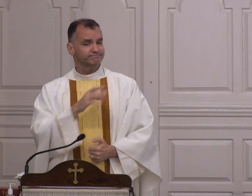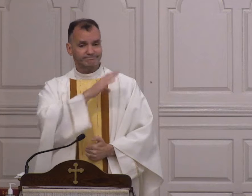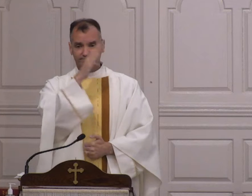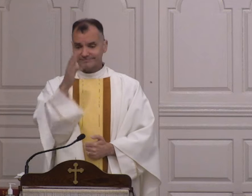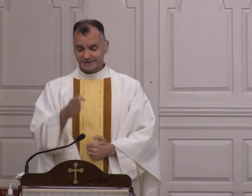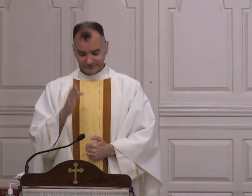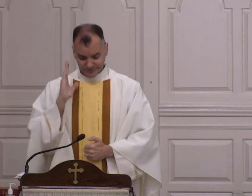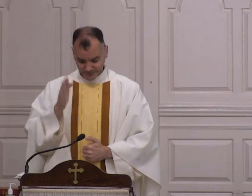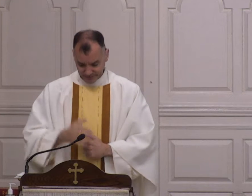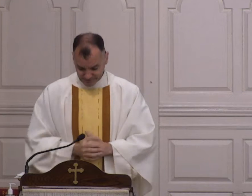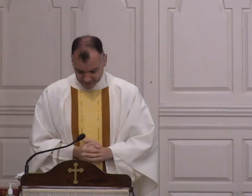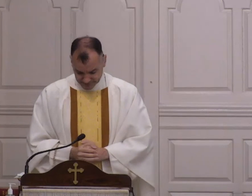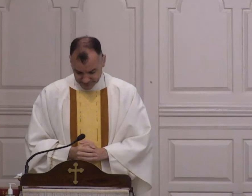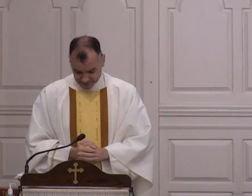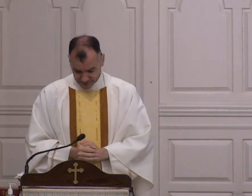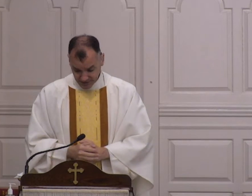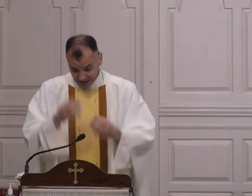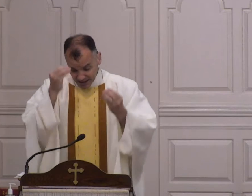believe.